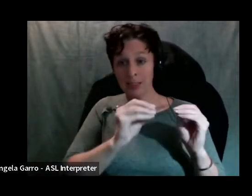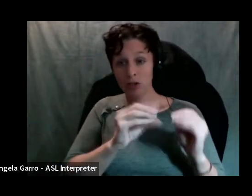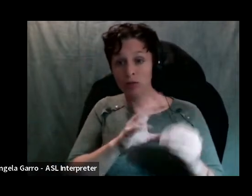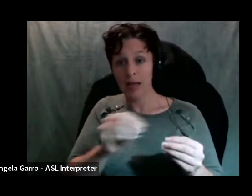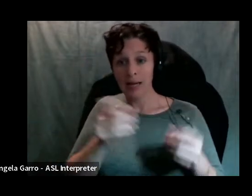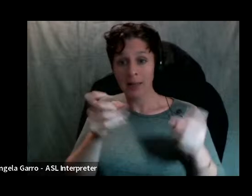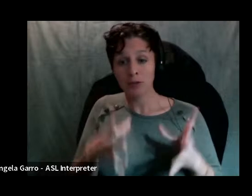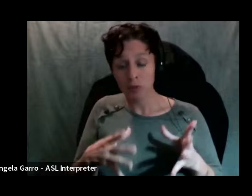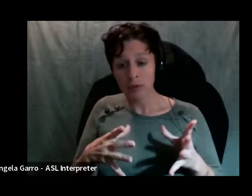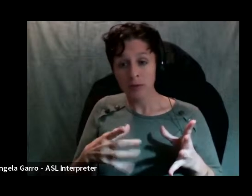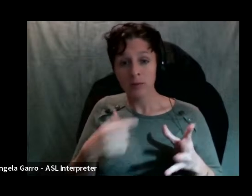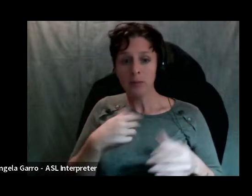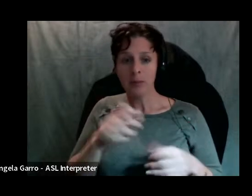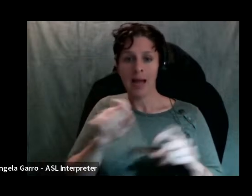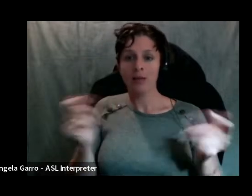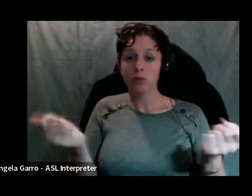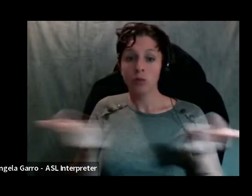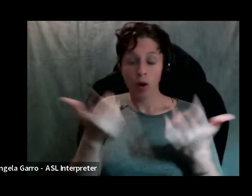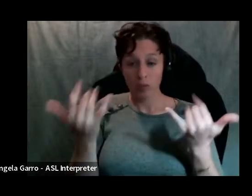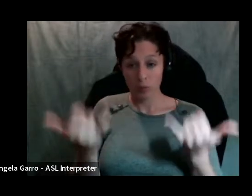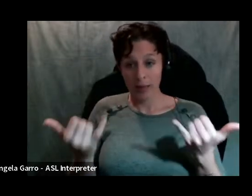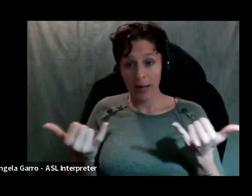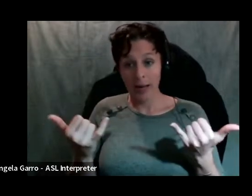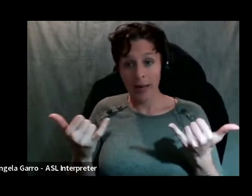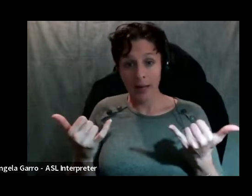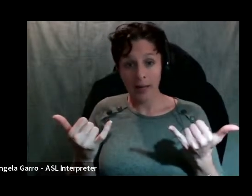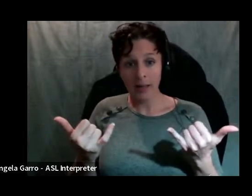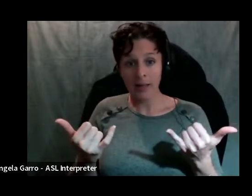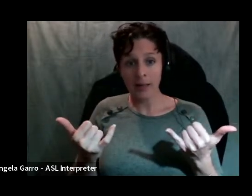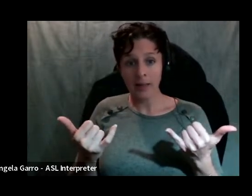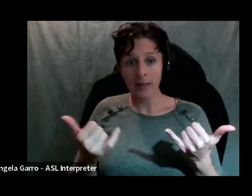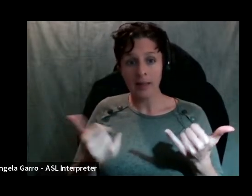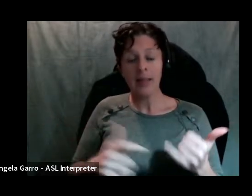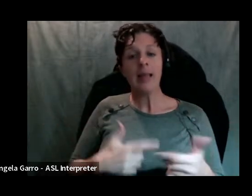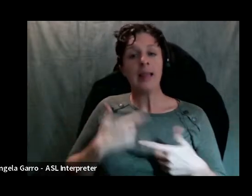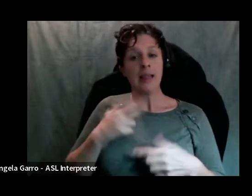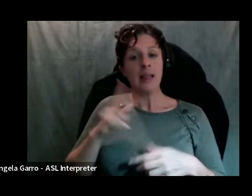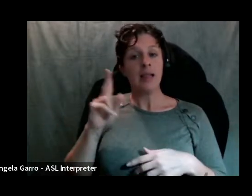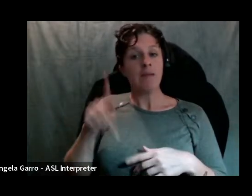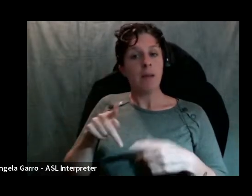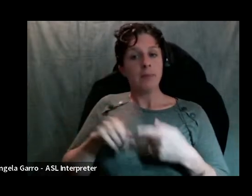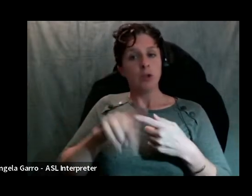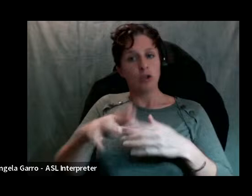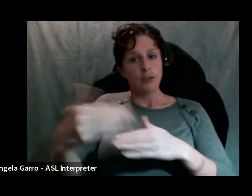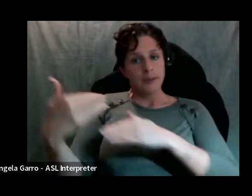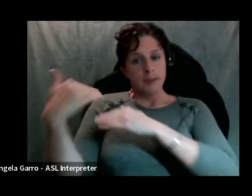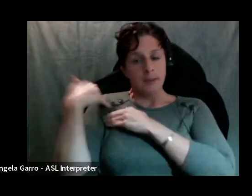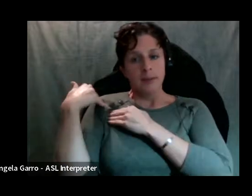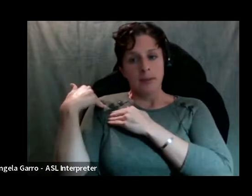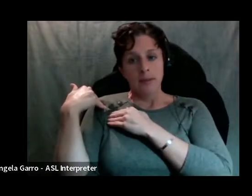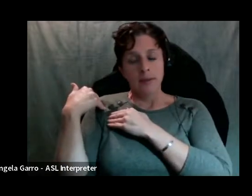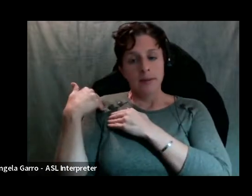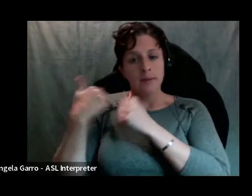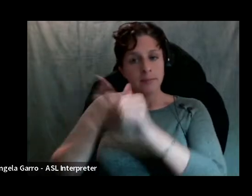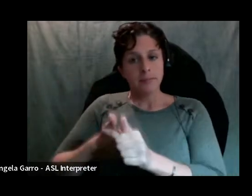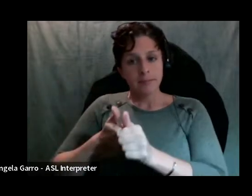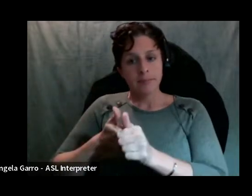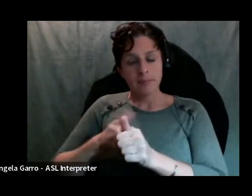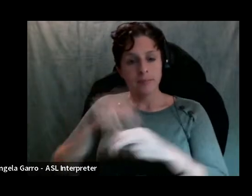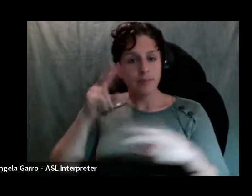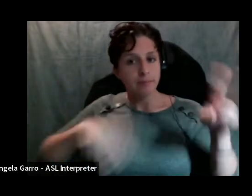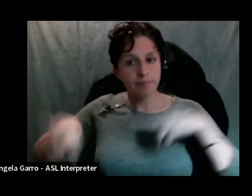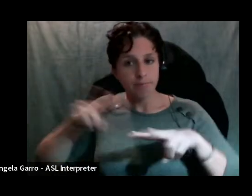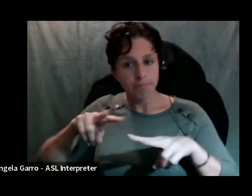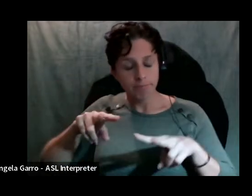I ask all of you here today to live up to your responsibility to look after the children in